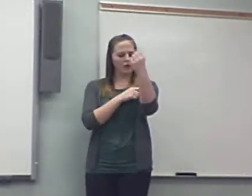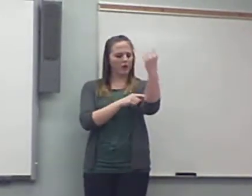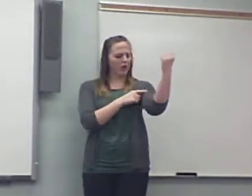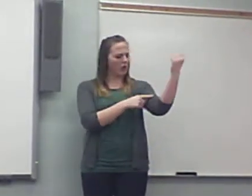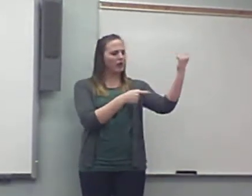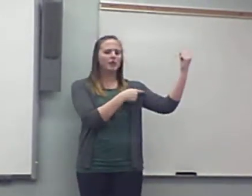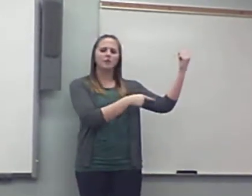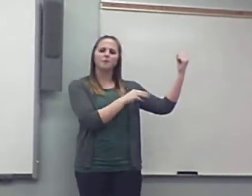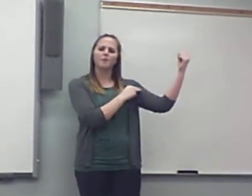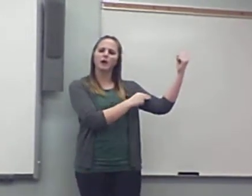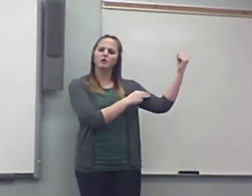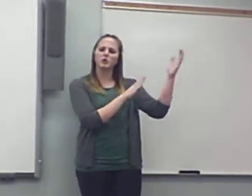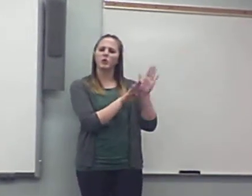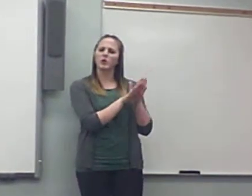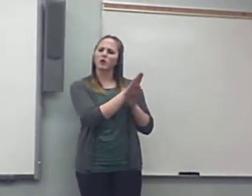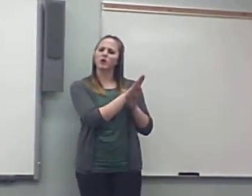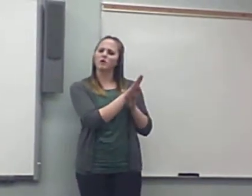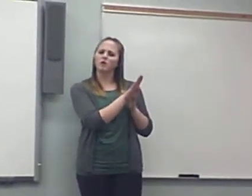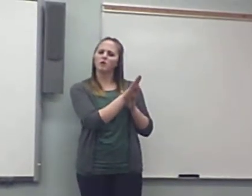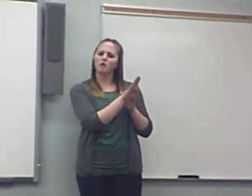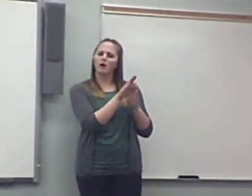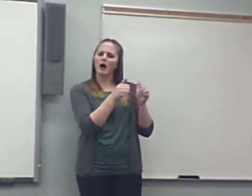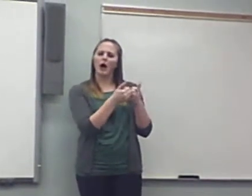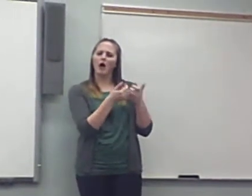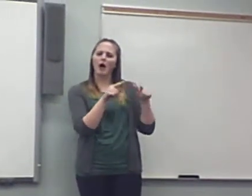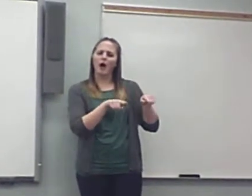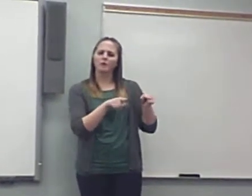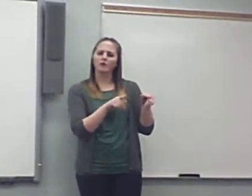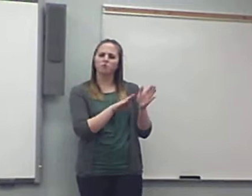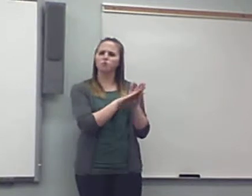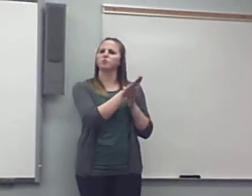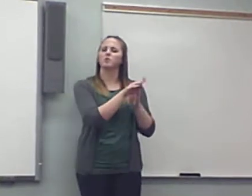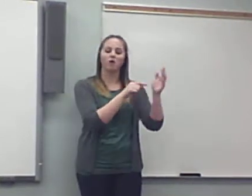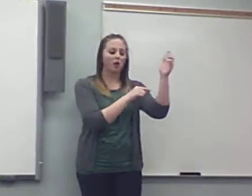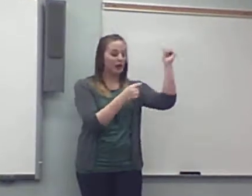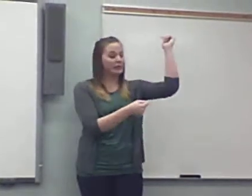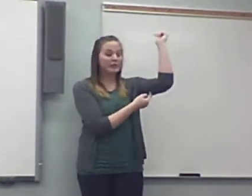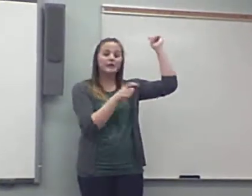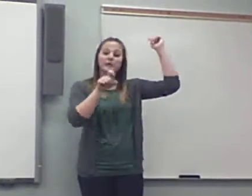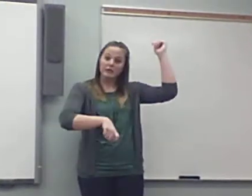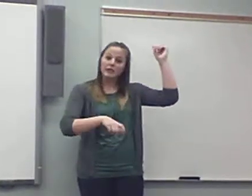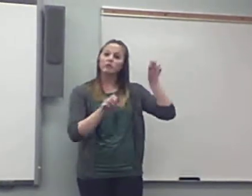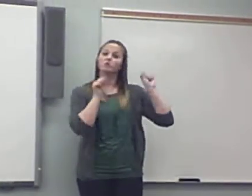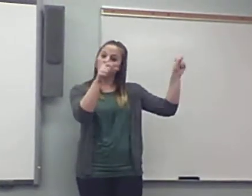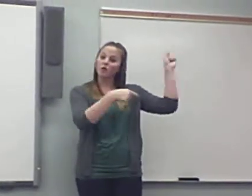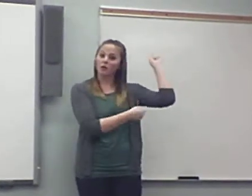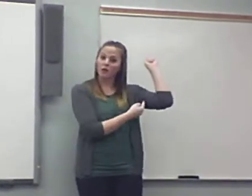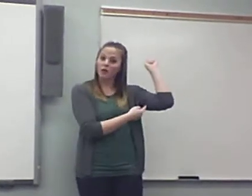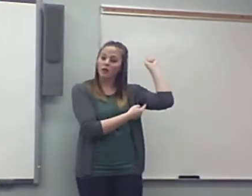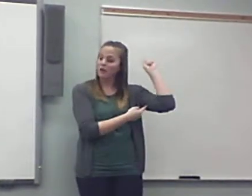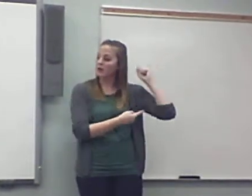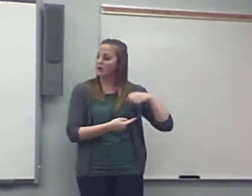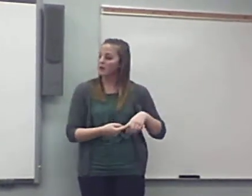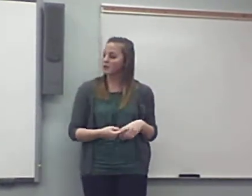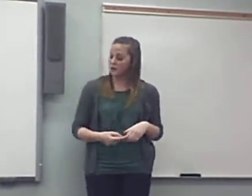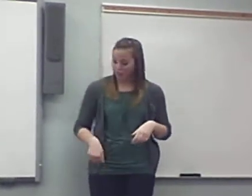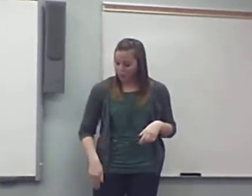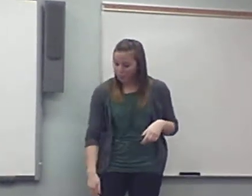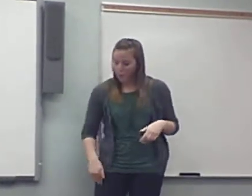to exercise? This one, exactly. If I want this muscle, right, to get big and get strong,